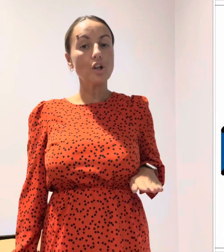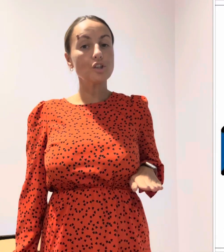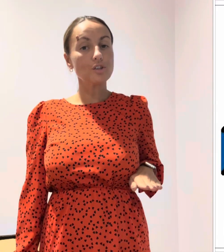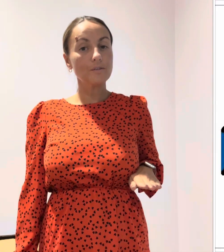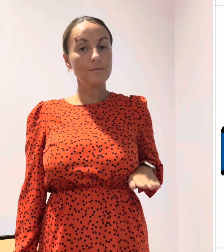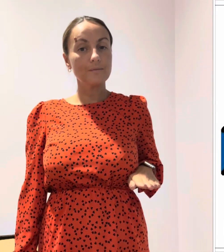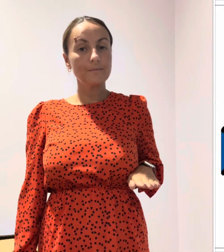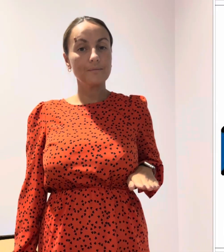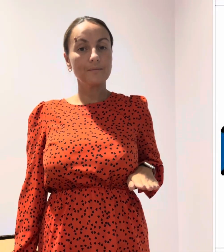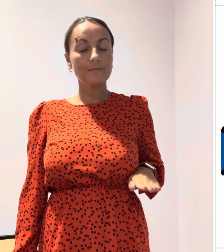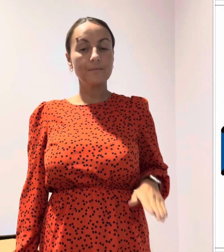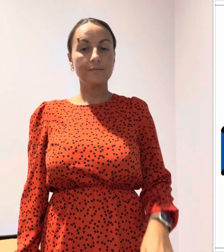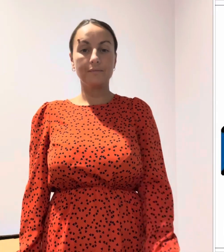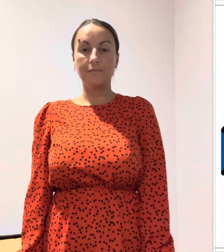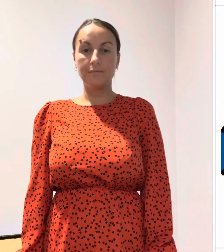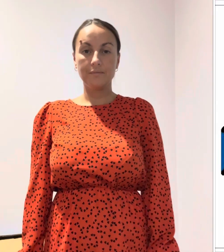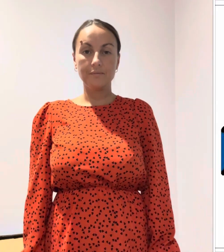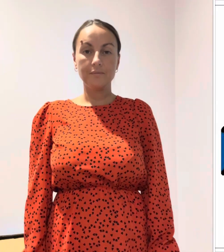Hot,